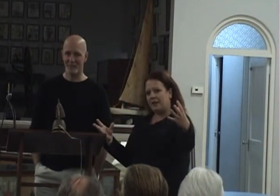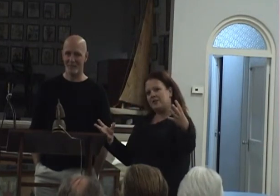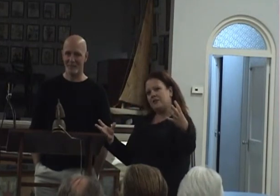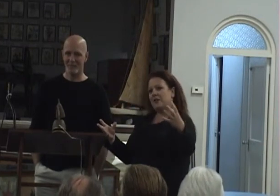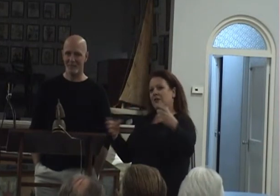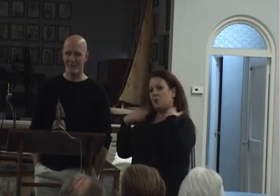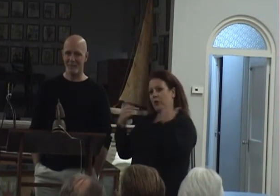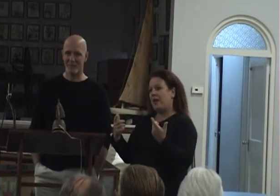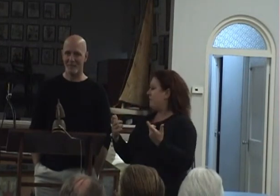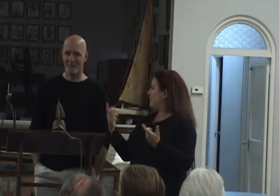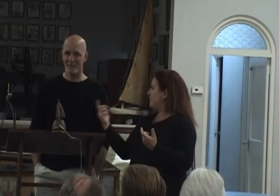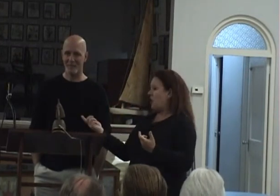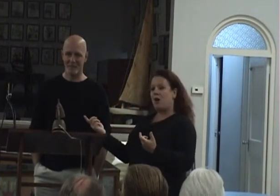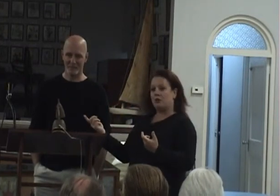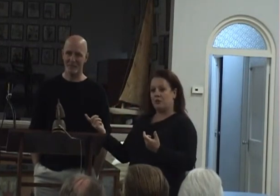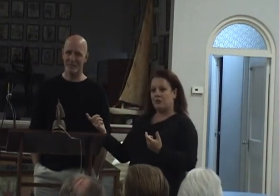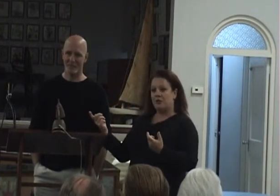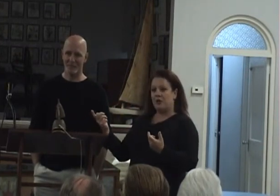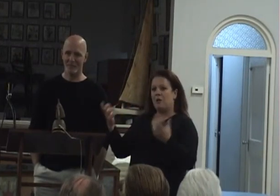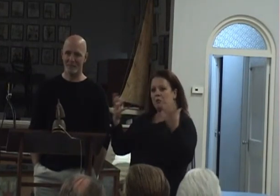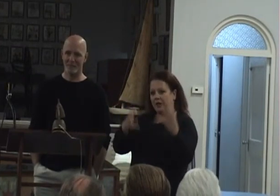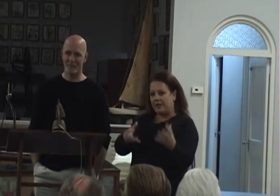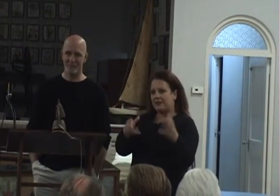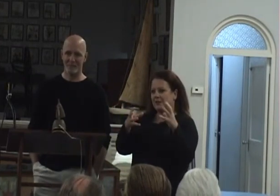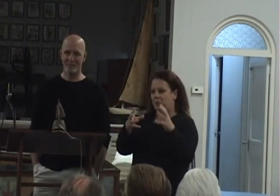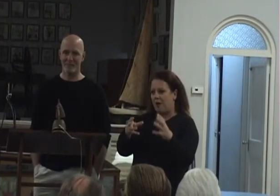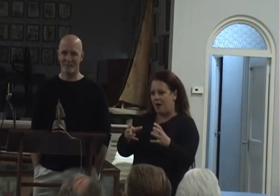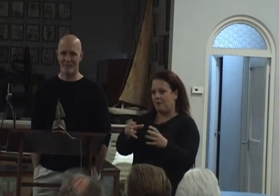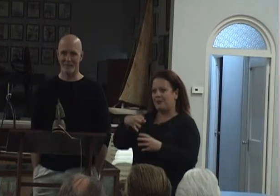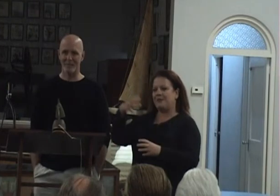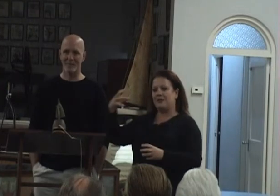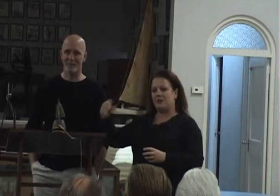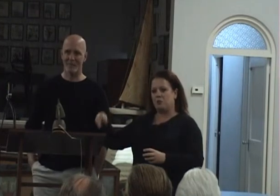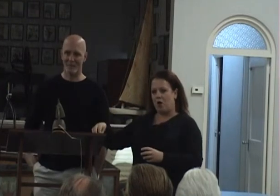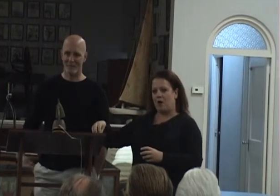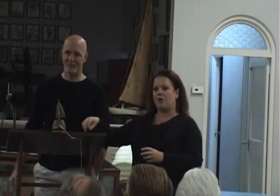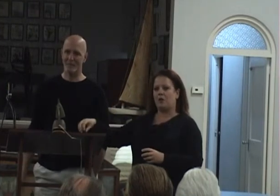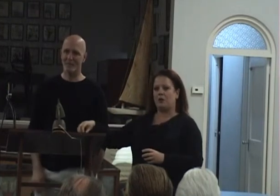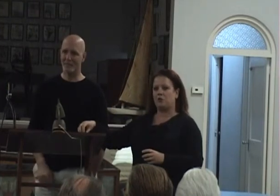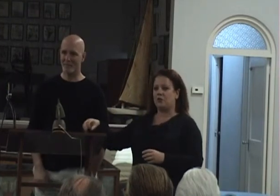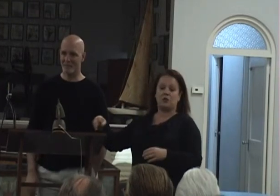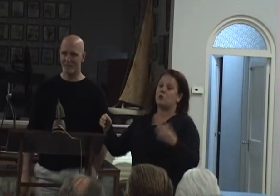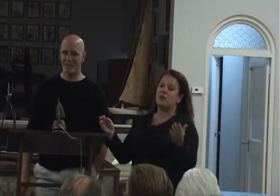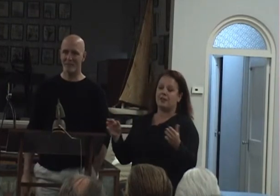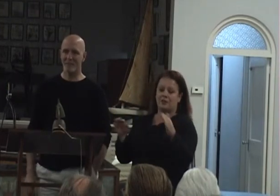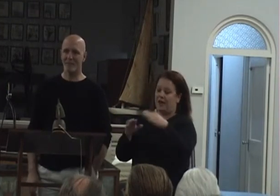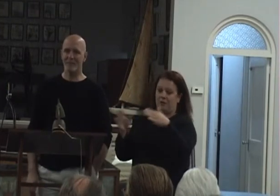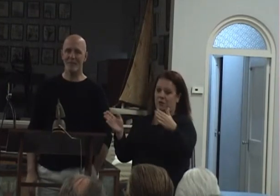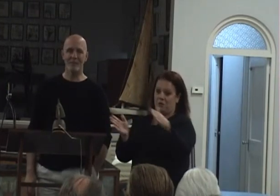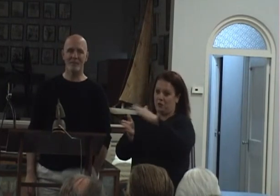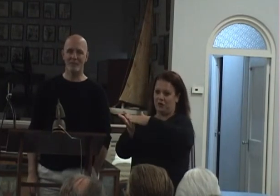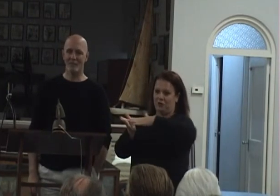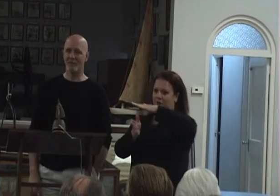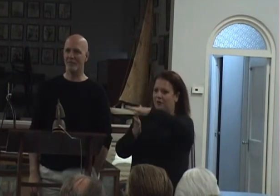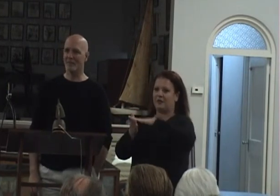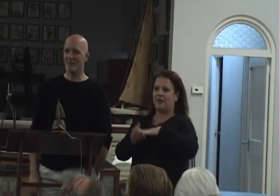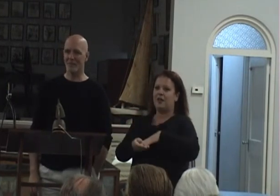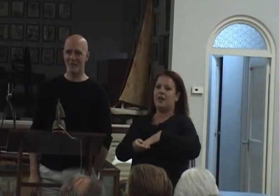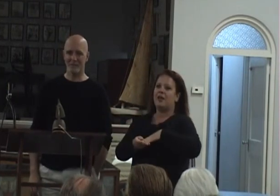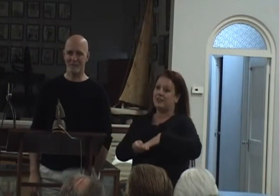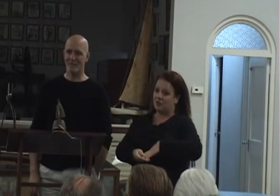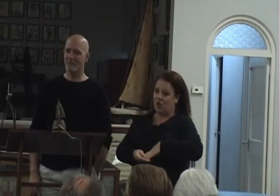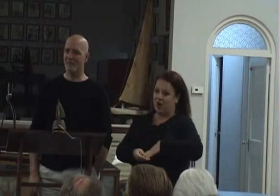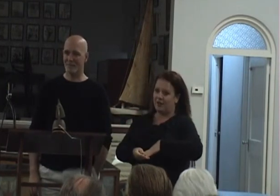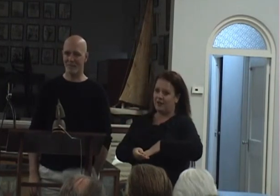the connectivity that we have as scholars places the Bahamas in this broader Caribbean tradition. So yes, I agree with you.